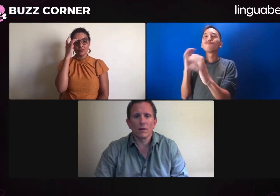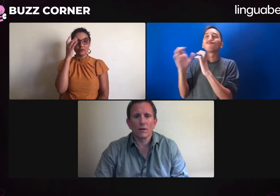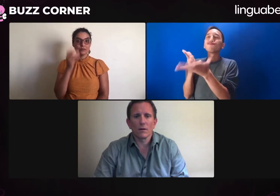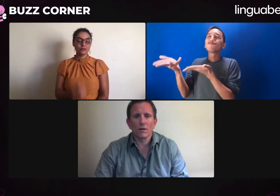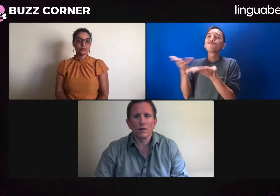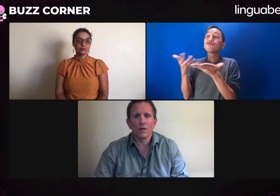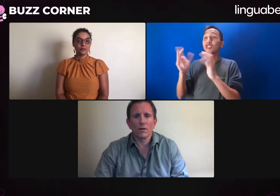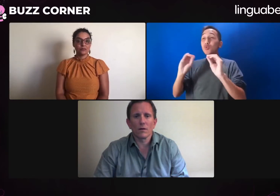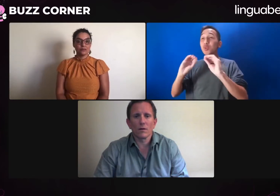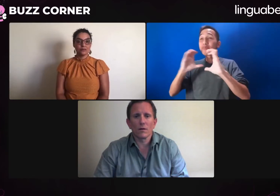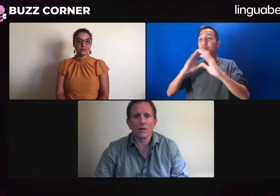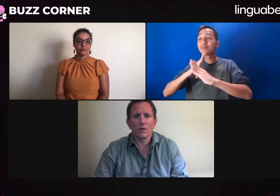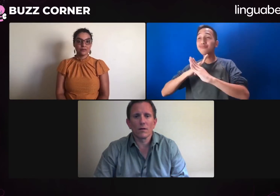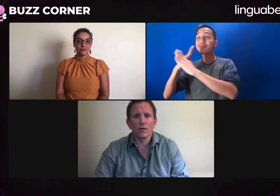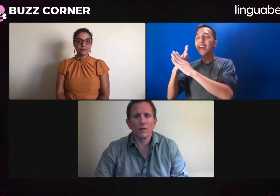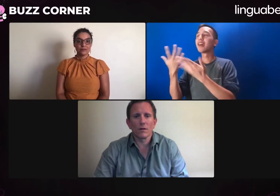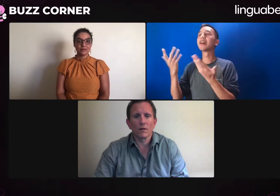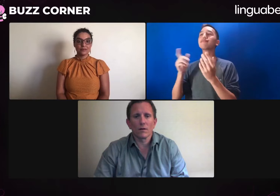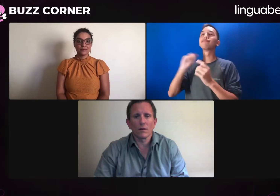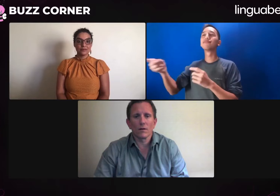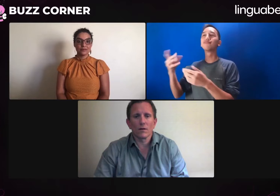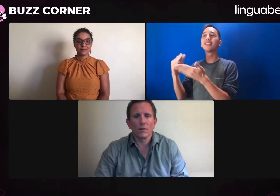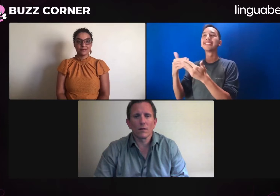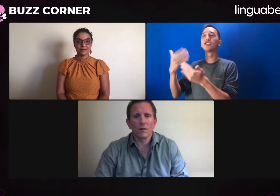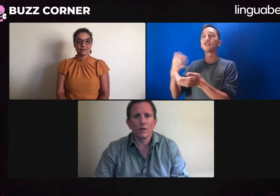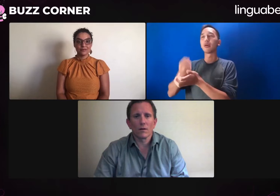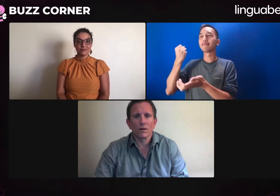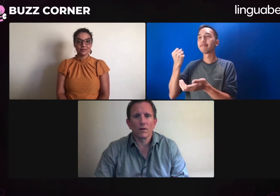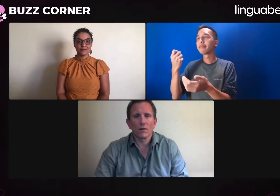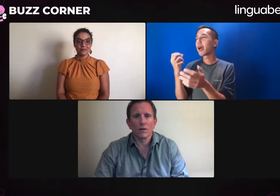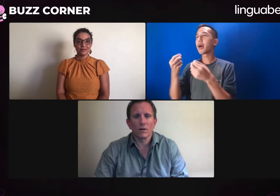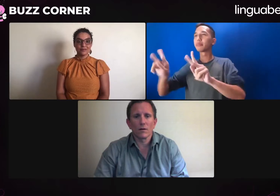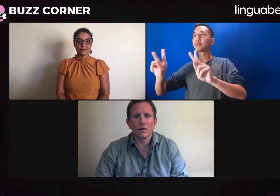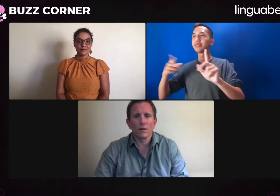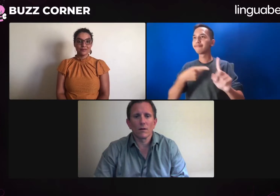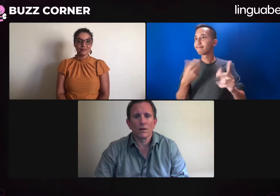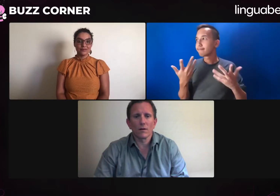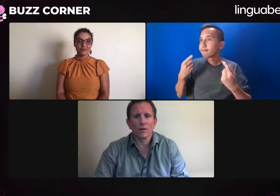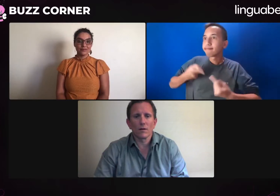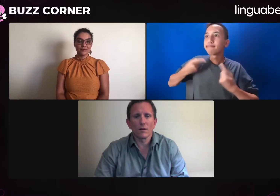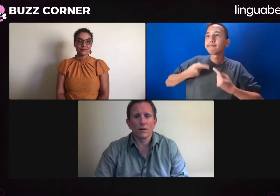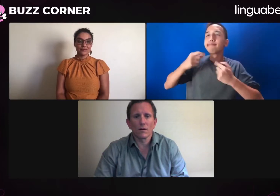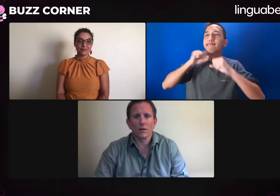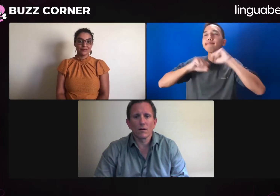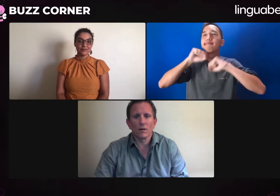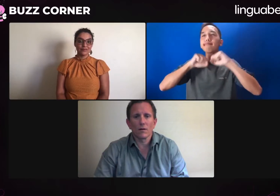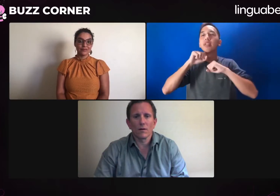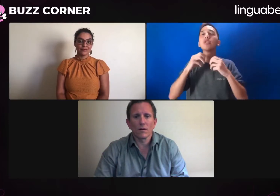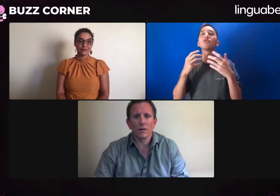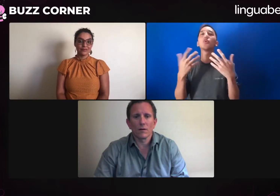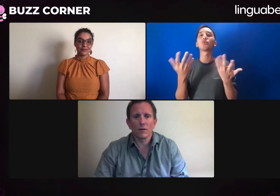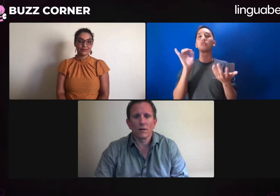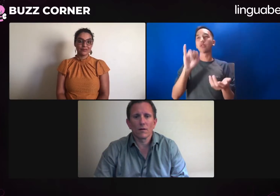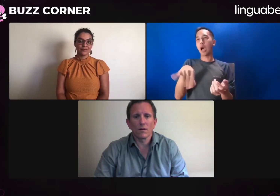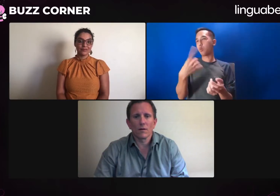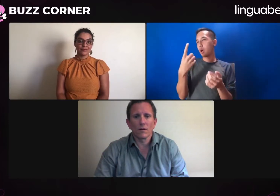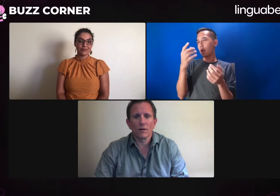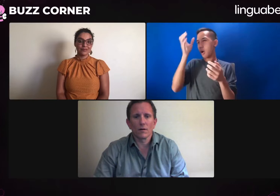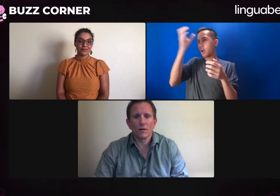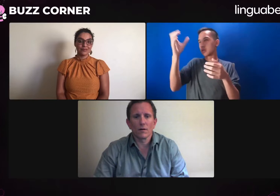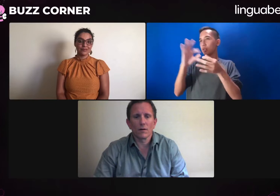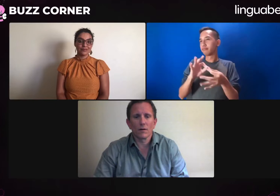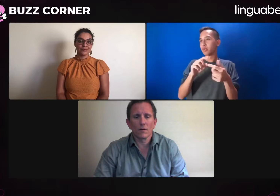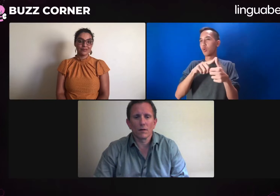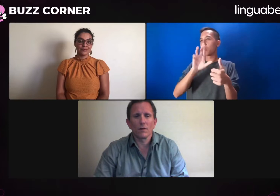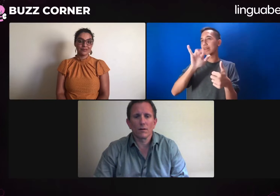time because they don't have to accommodate. If they have a hearing interpreter, it'd be so much easier to work with them and giving them much more